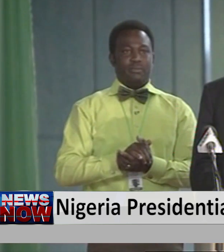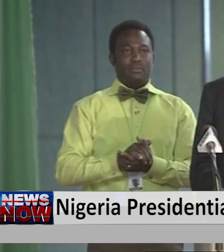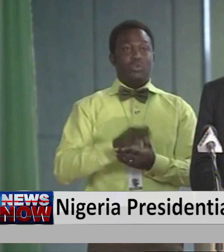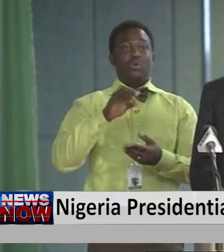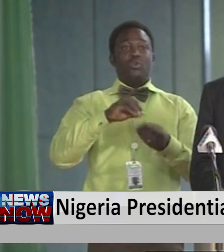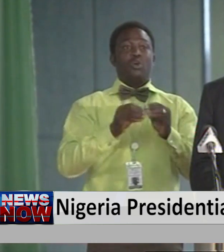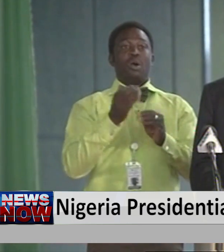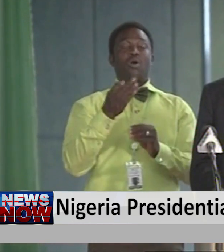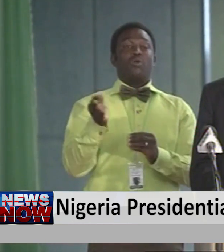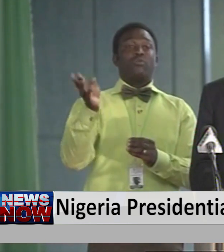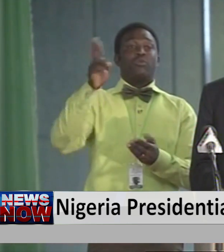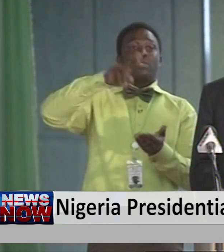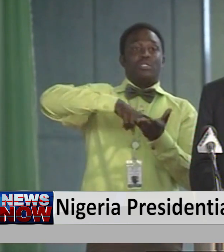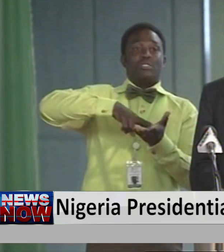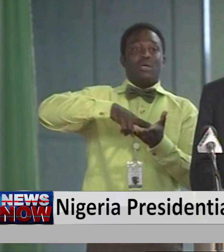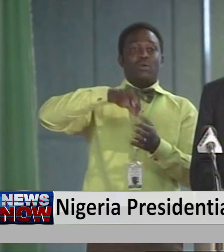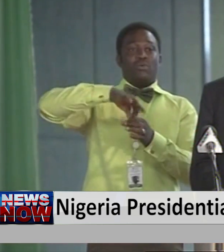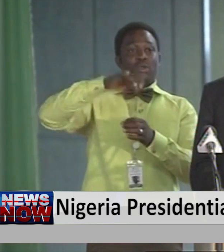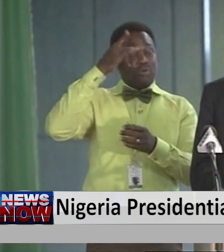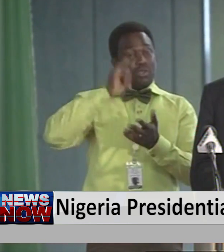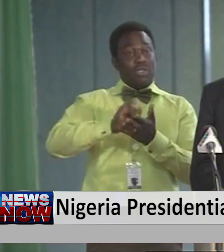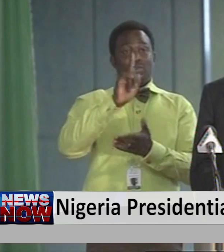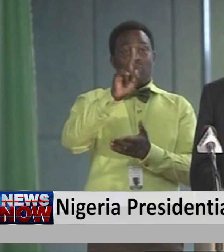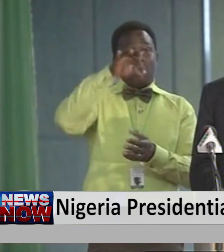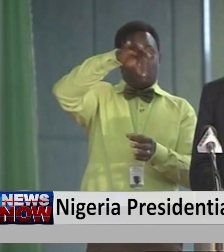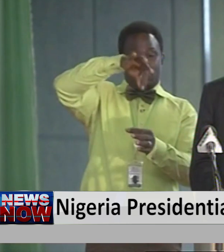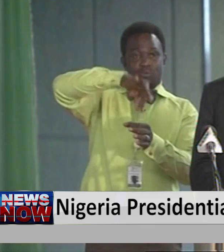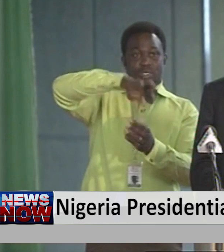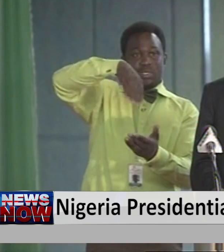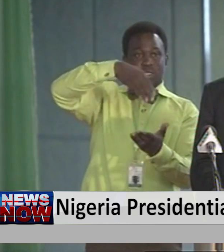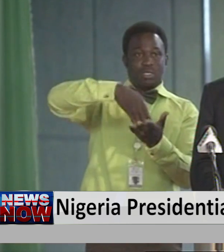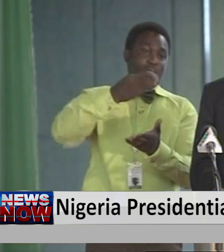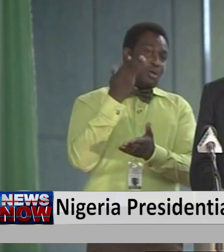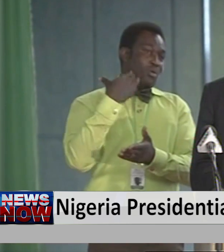Number of registered voters for that one polling unit was